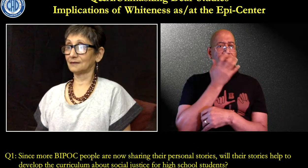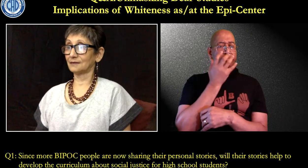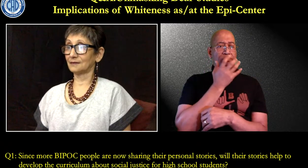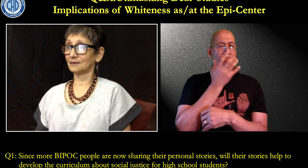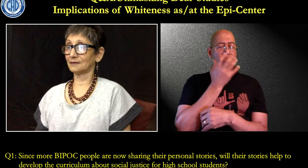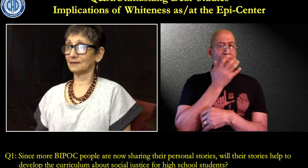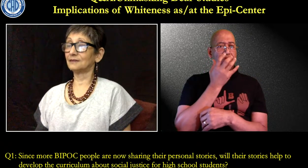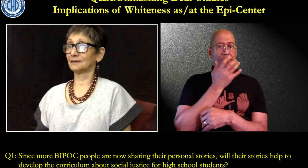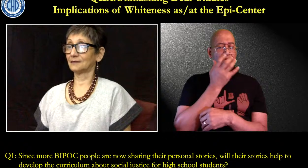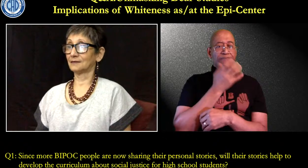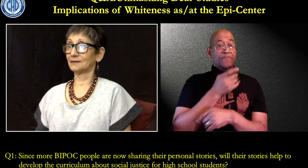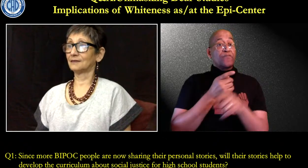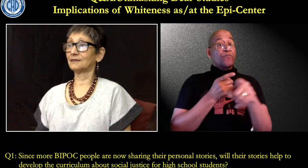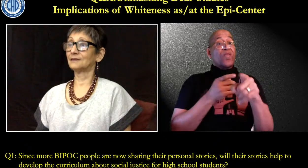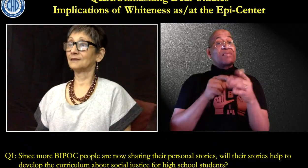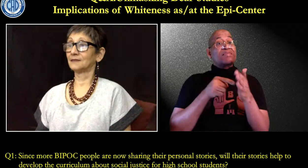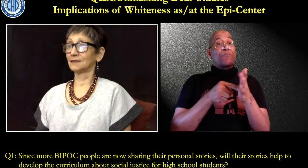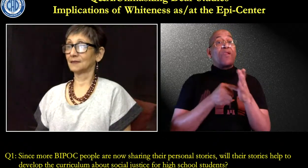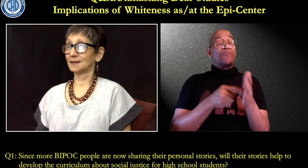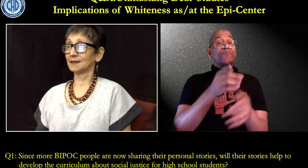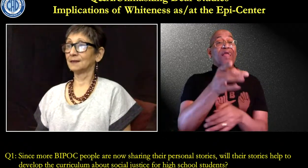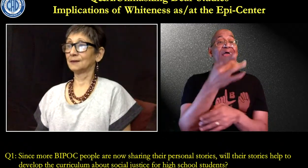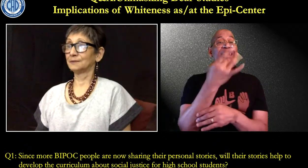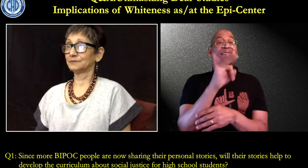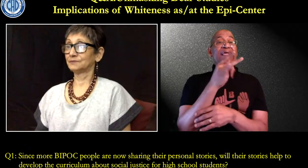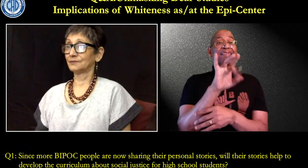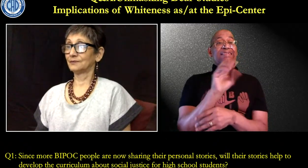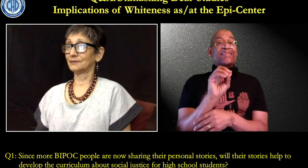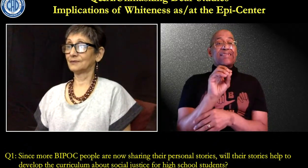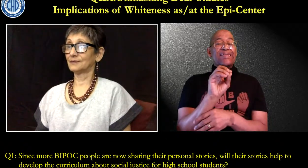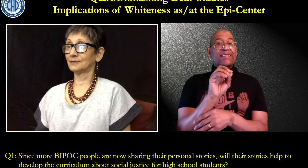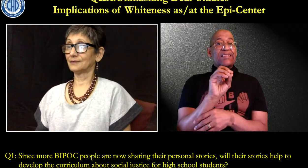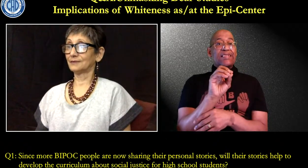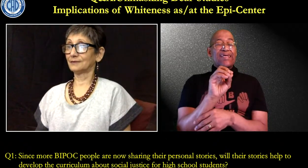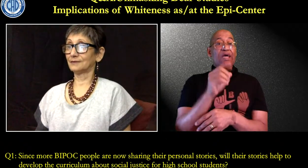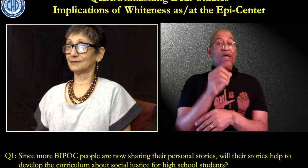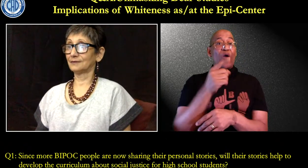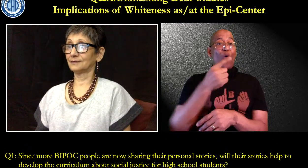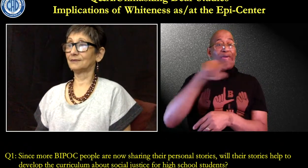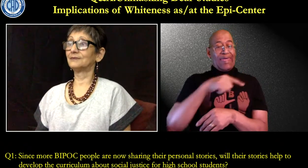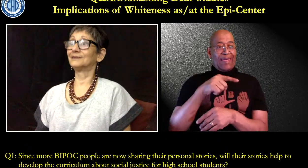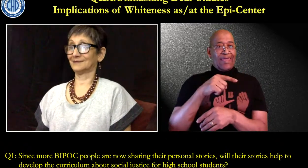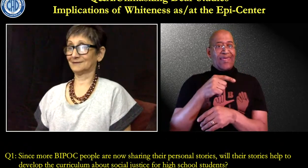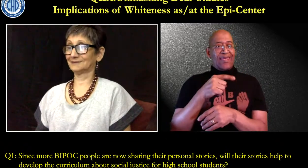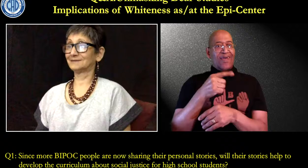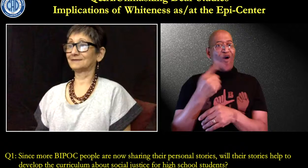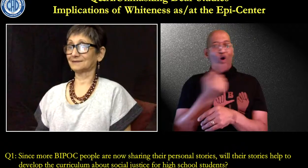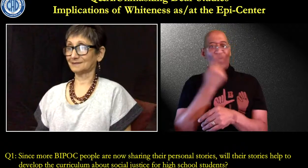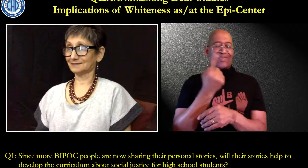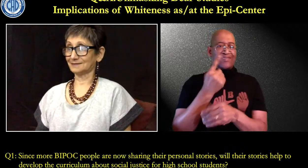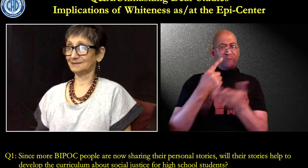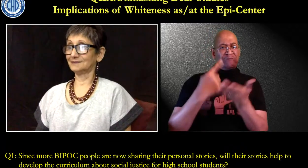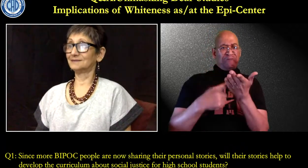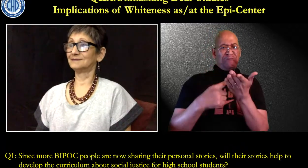the history started to become more prevalent. For example, the 1800s,